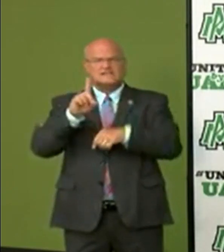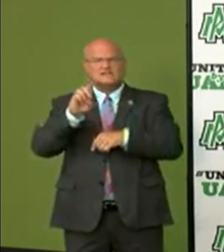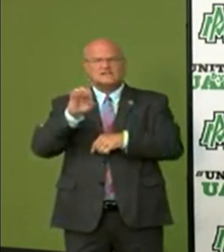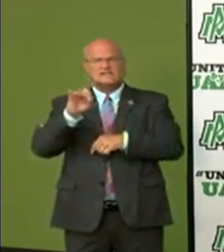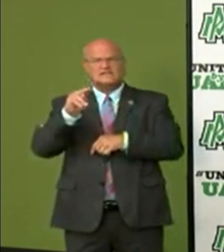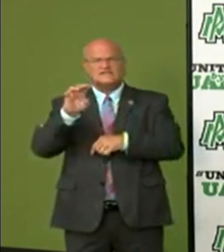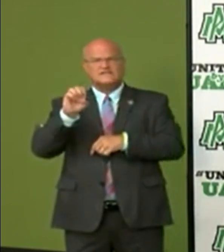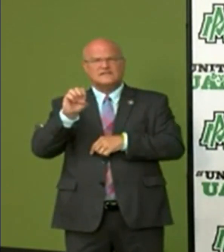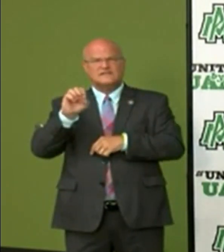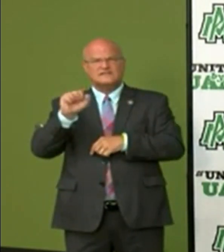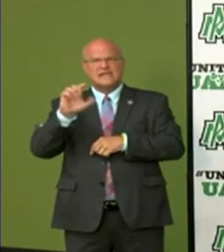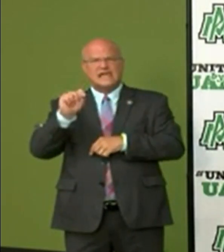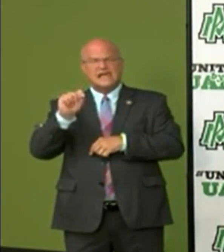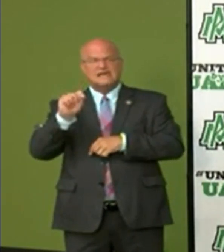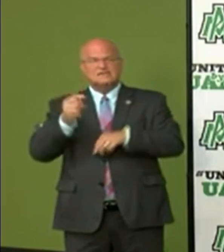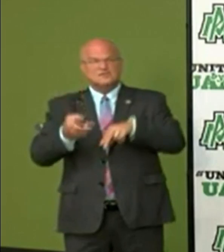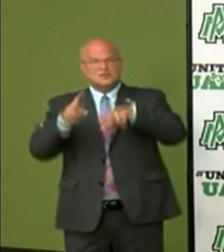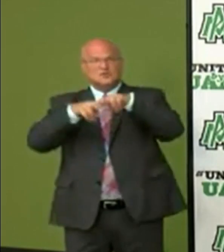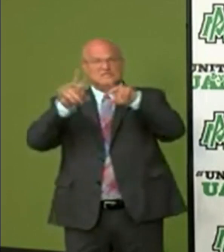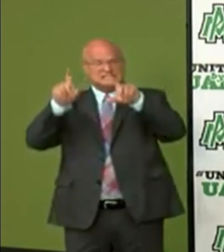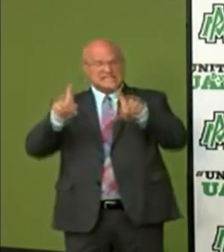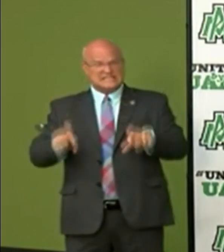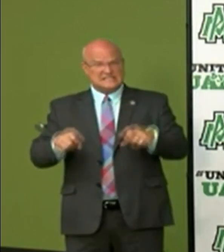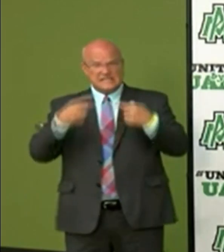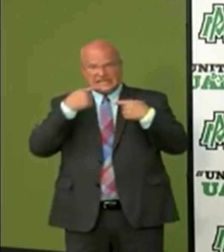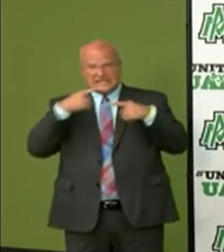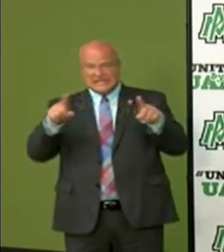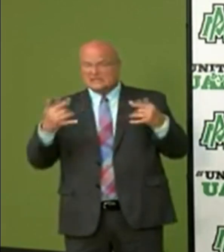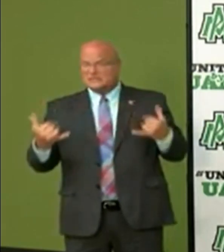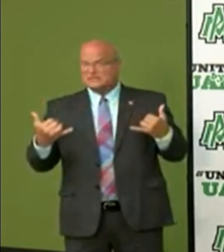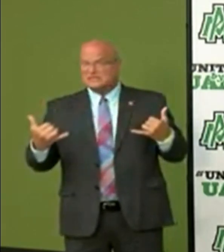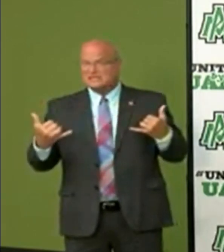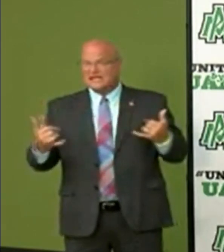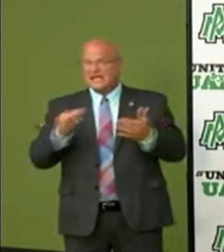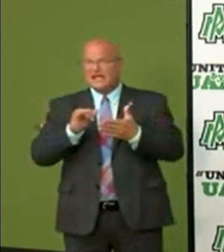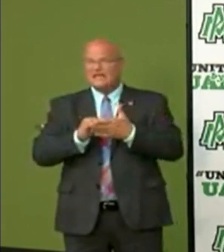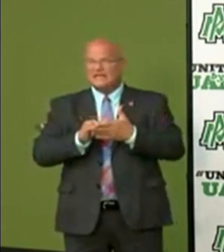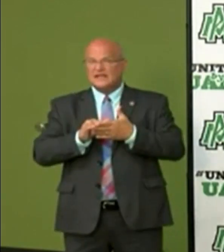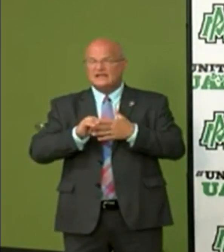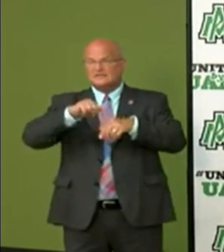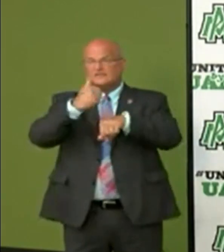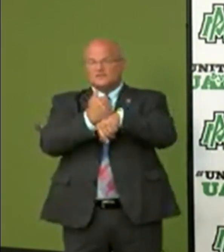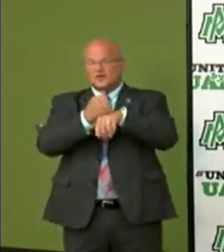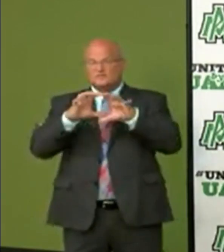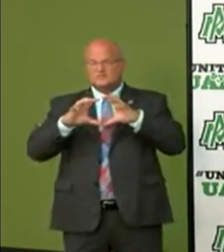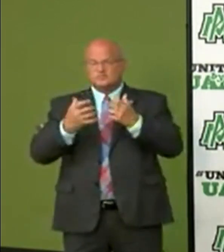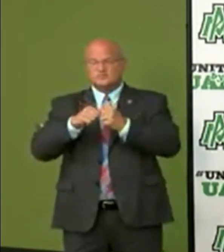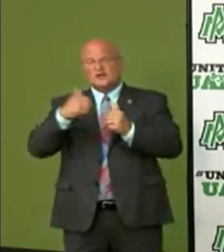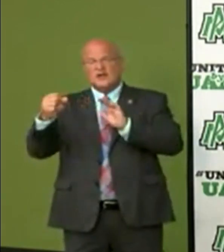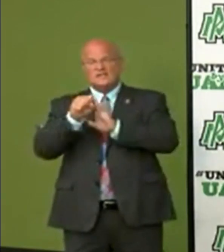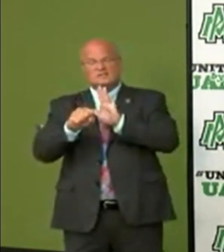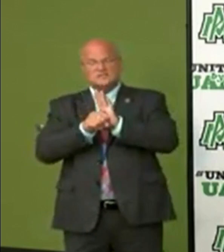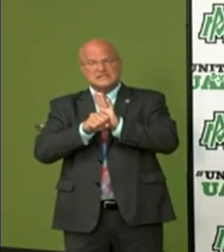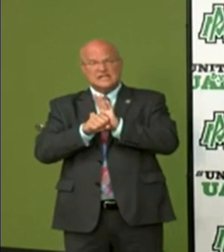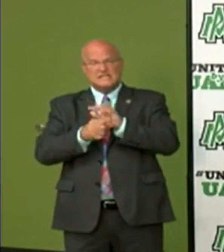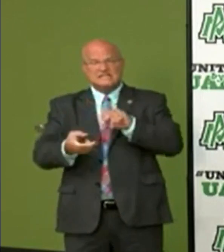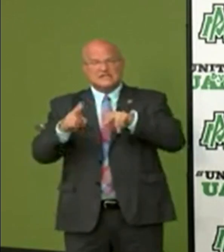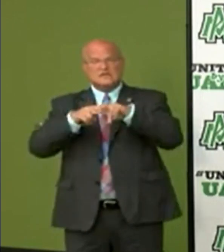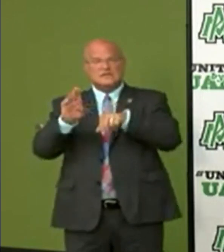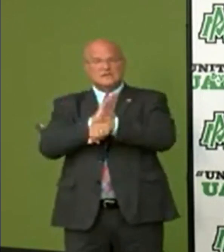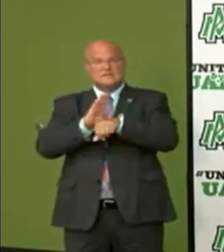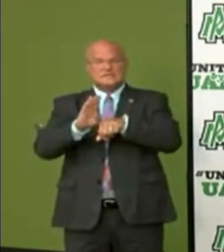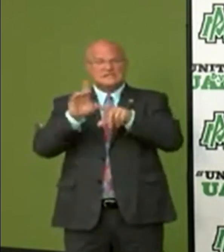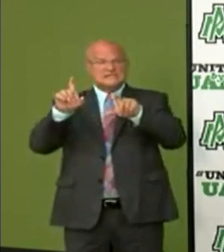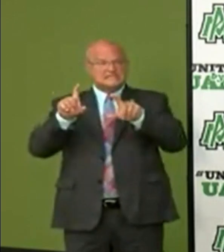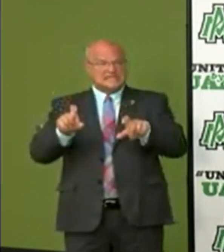Act to be used to increase testing. Is the announcement today that you're forming a consortium with other states to go about increasing commercial